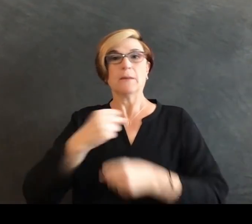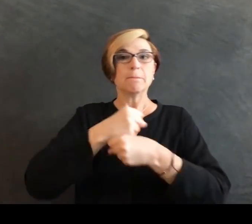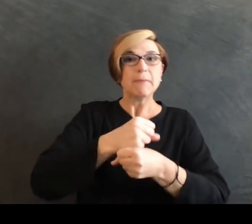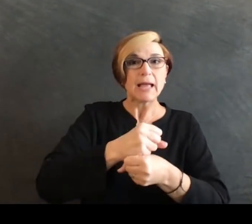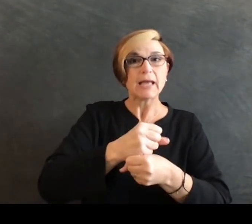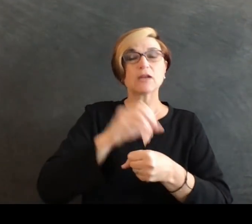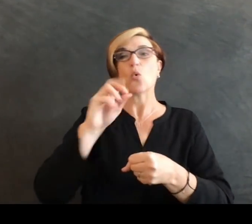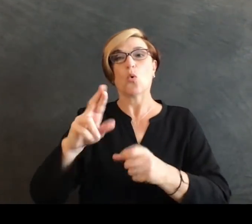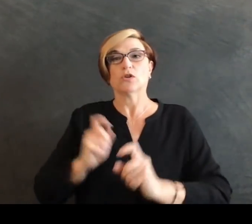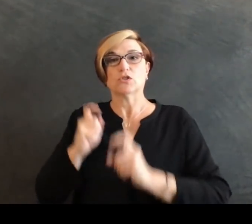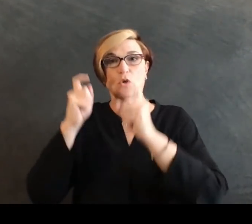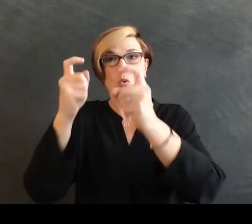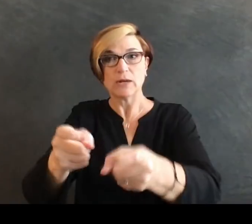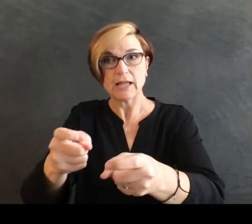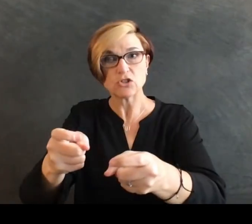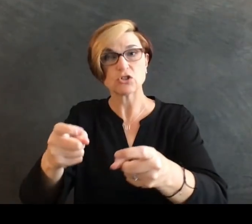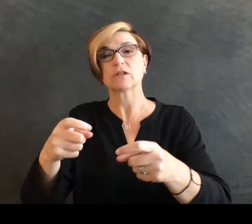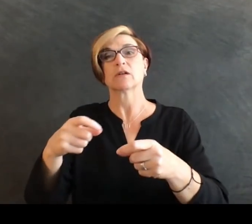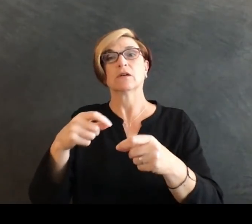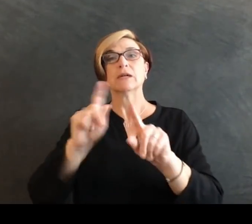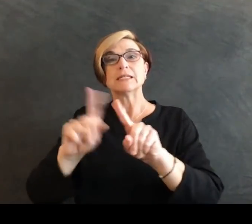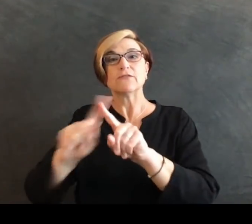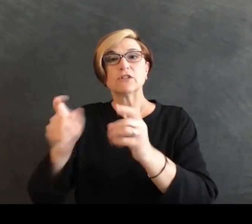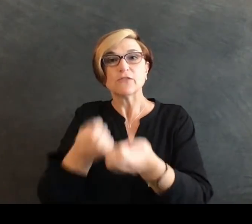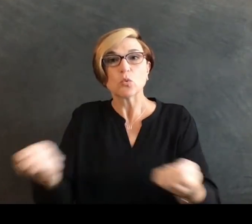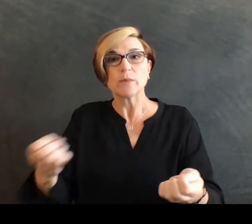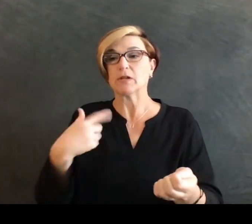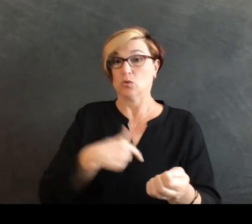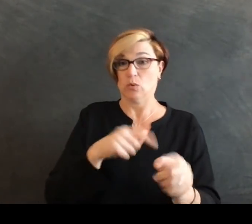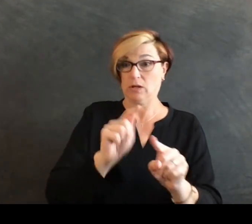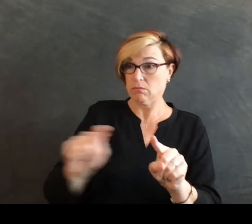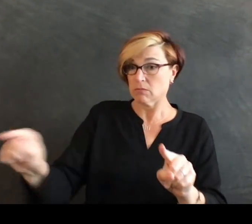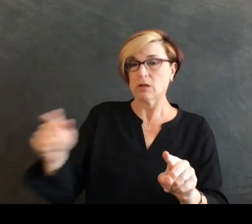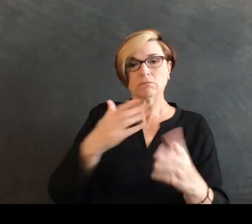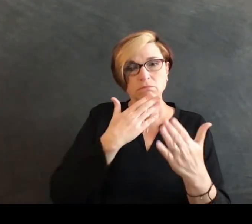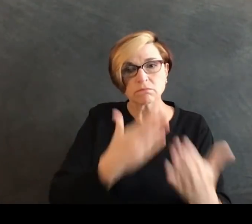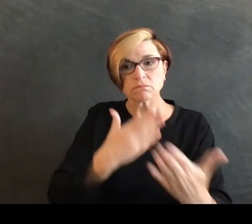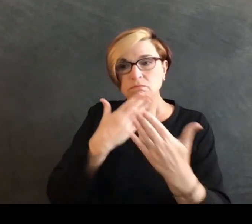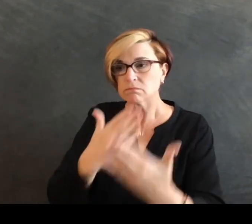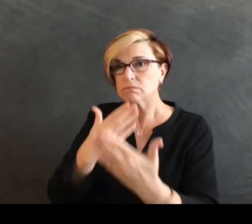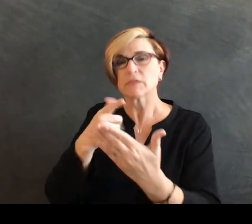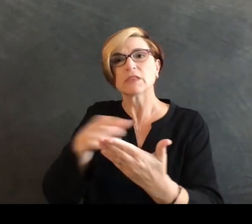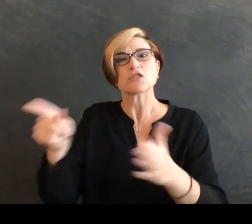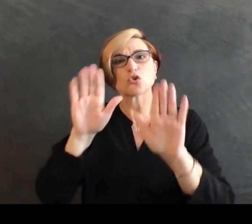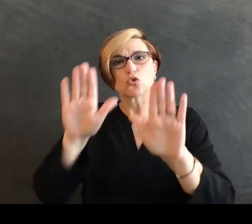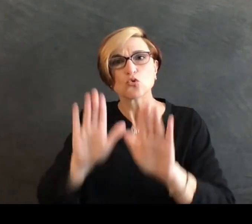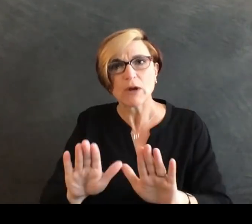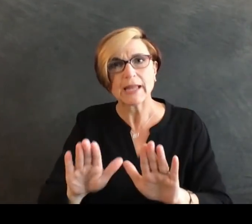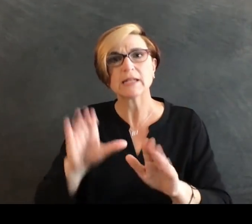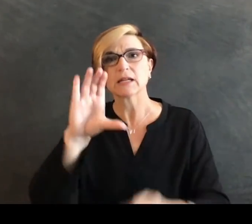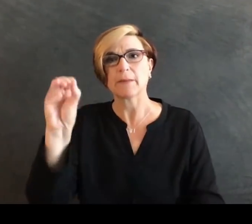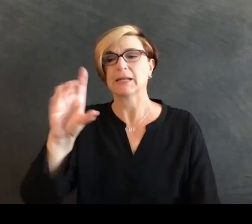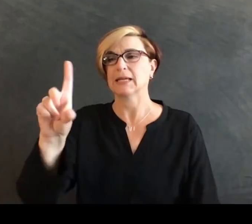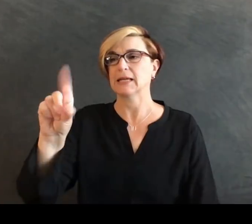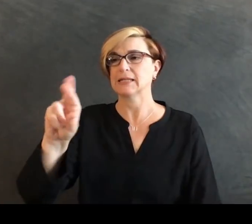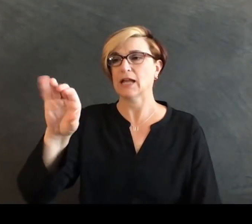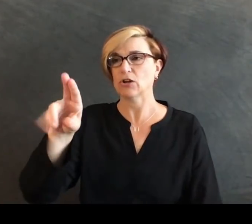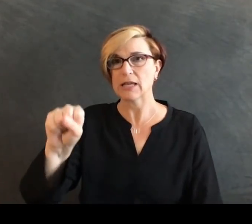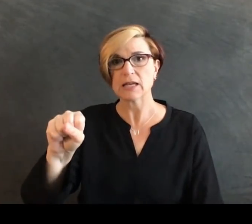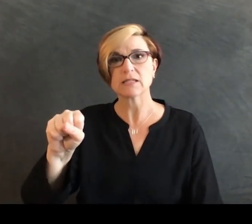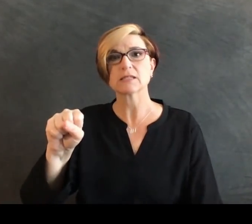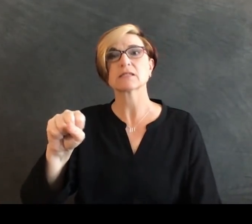urgent needs. What they're doing is incredible, and these are great companies. Darius Domchek